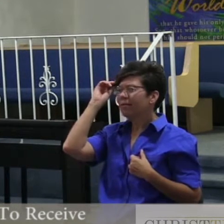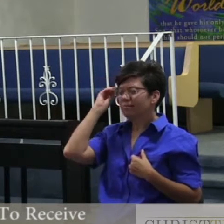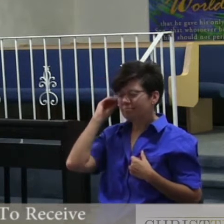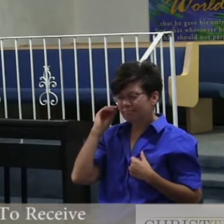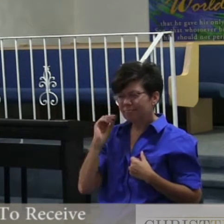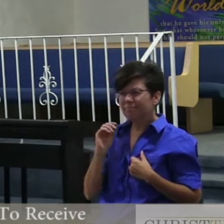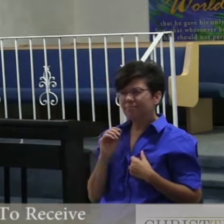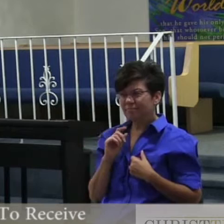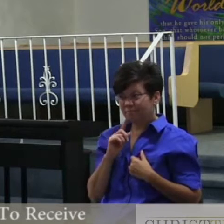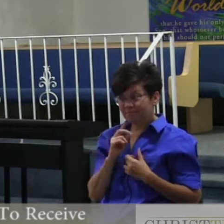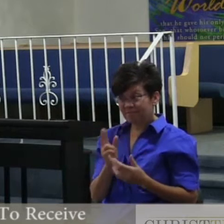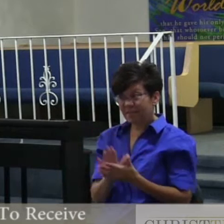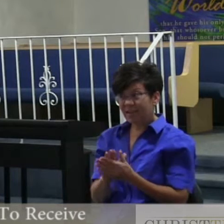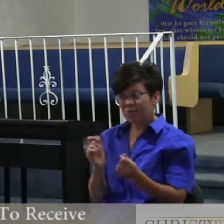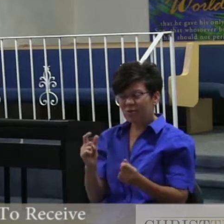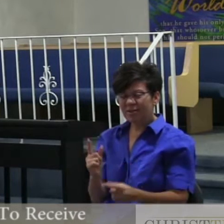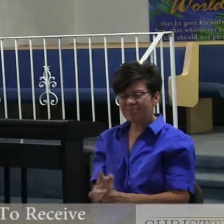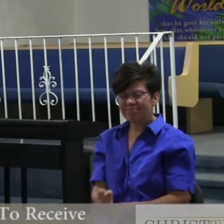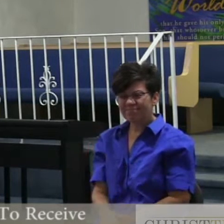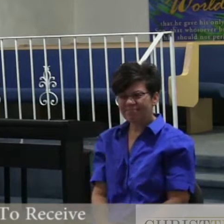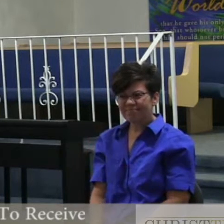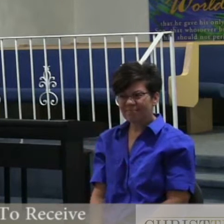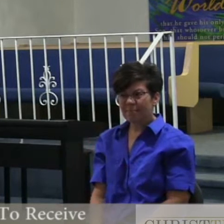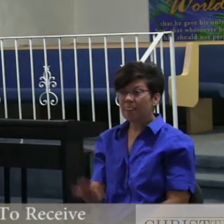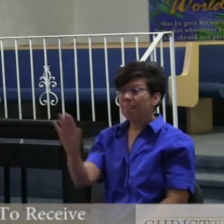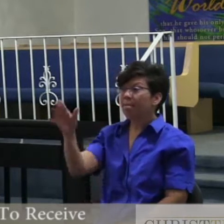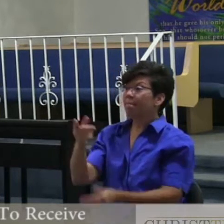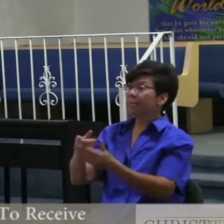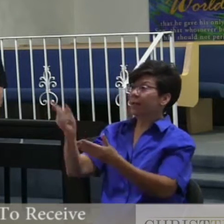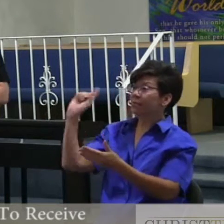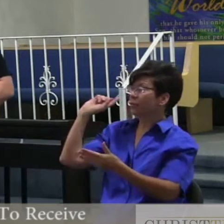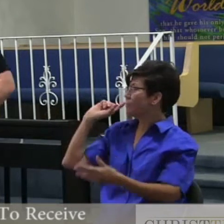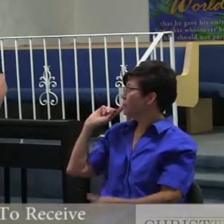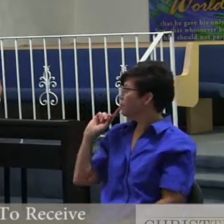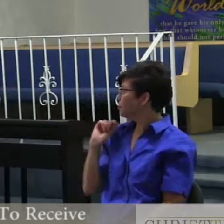Oh, hallelujah. Last week,